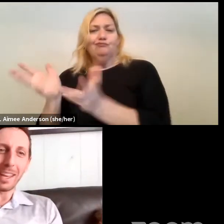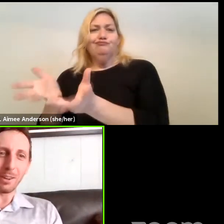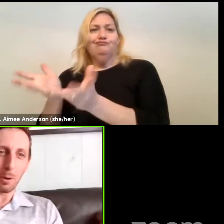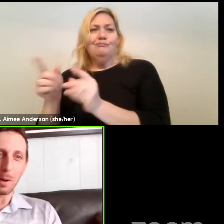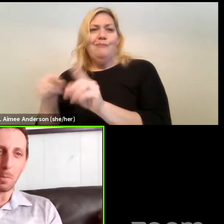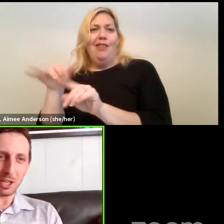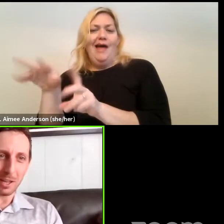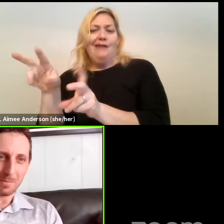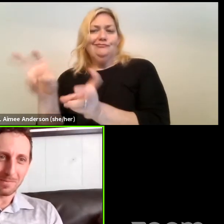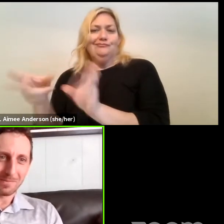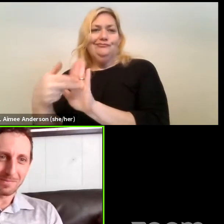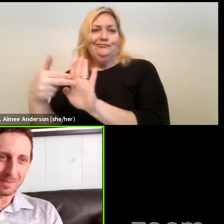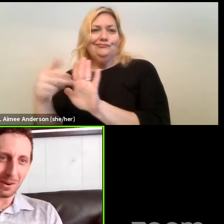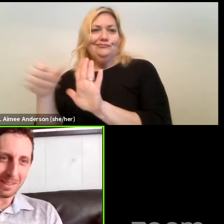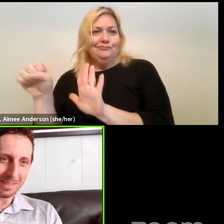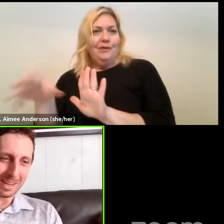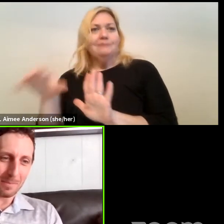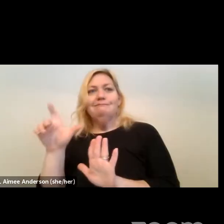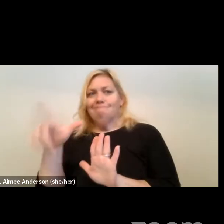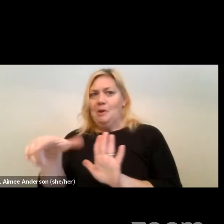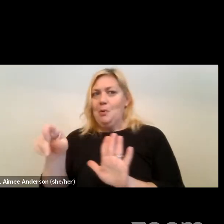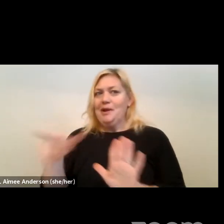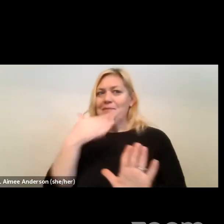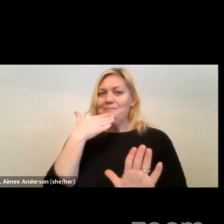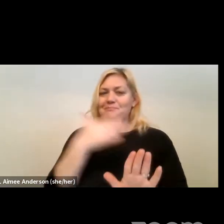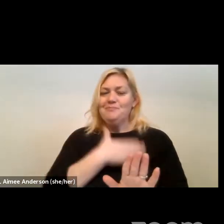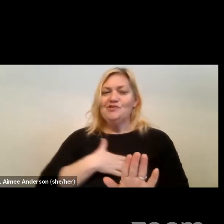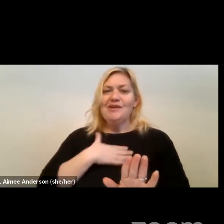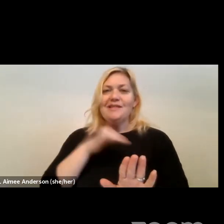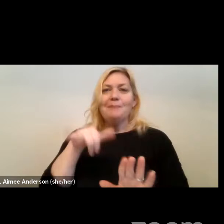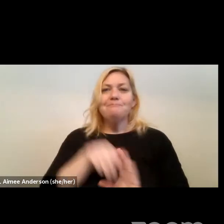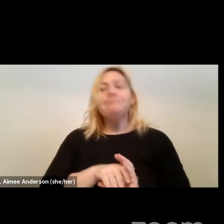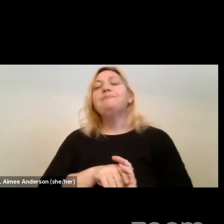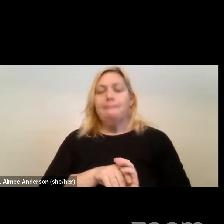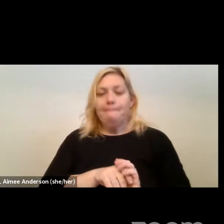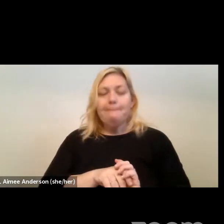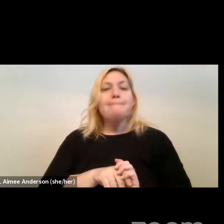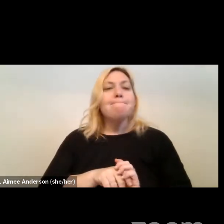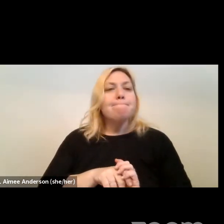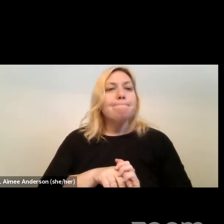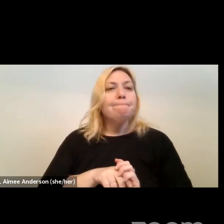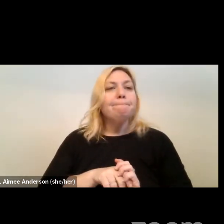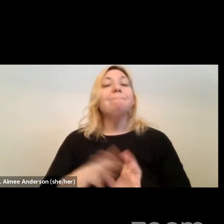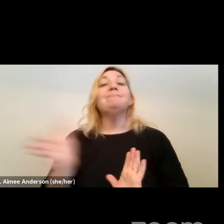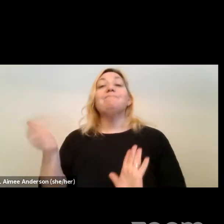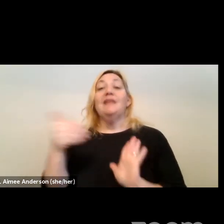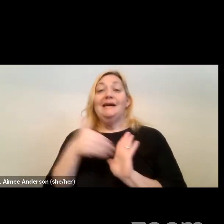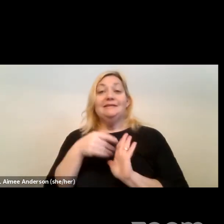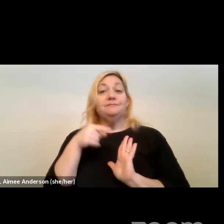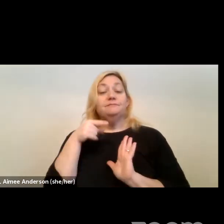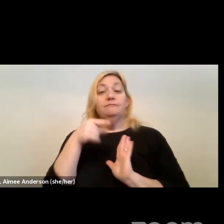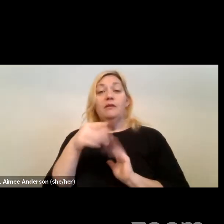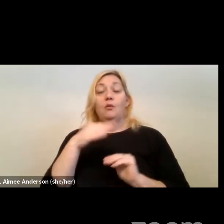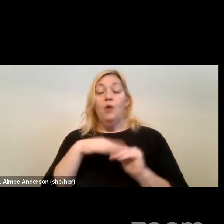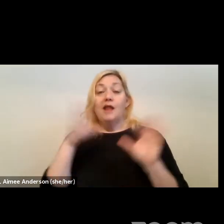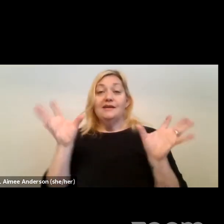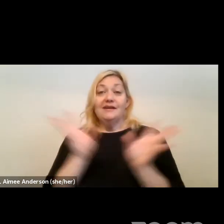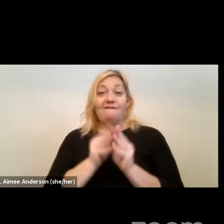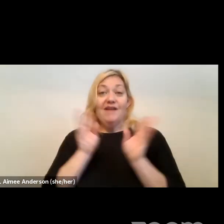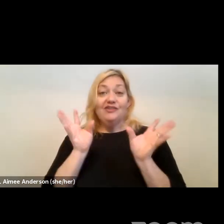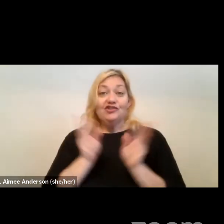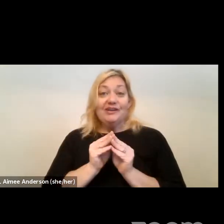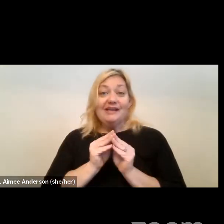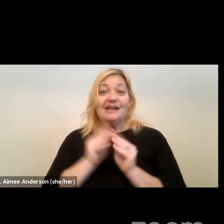right. Thank you, Kobe. Appreciate it. Okay, sure. All right. Thank you. All right. Again, we're on the convention